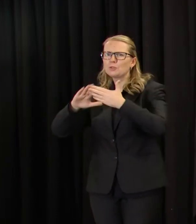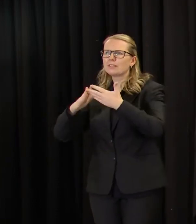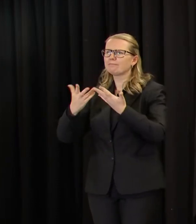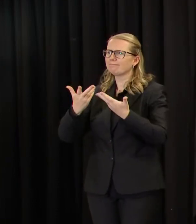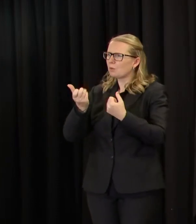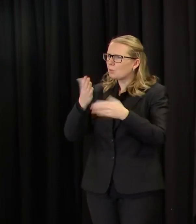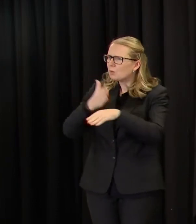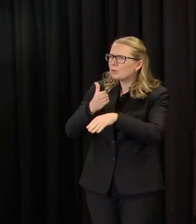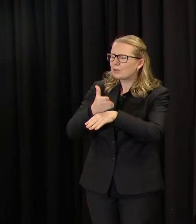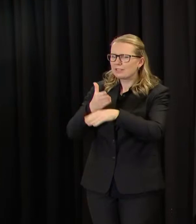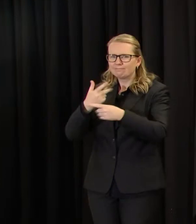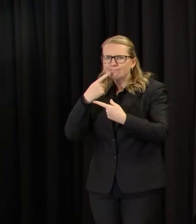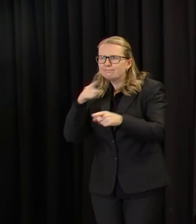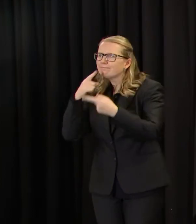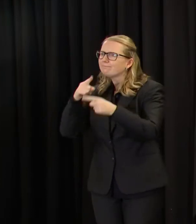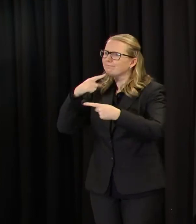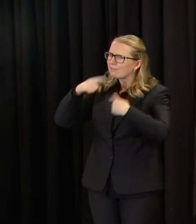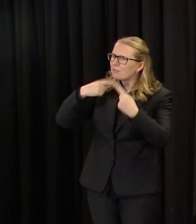the community.